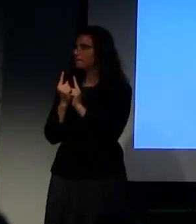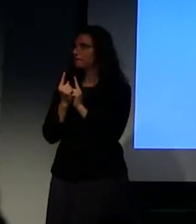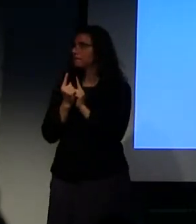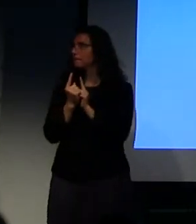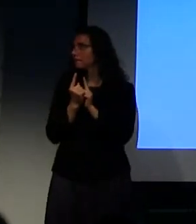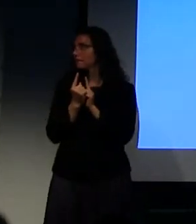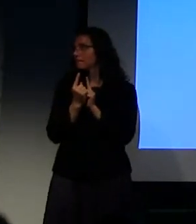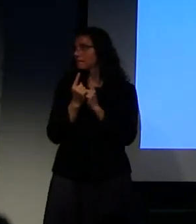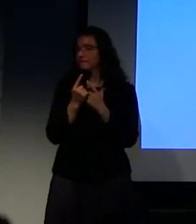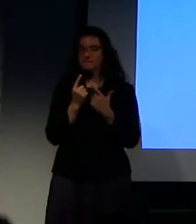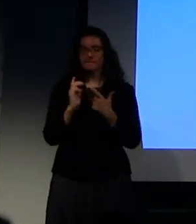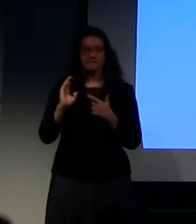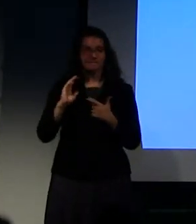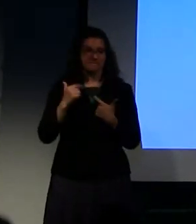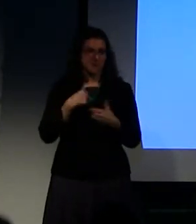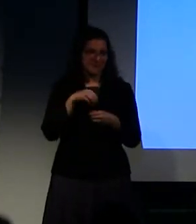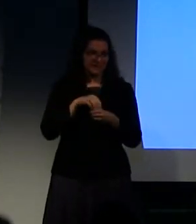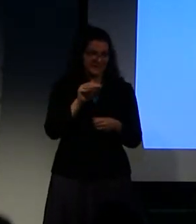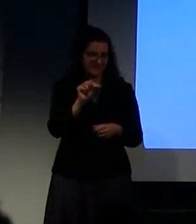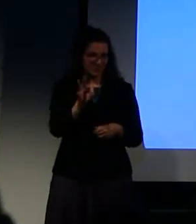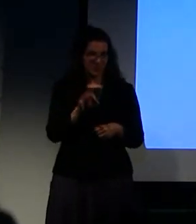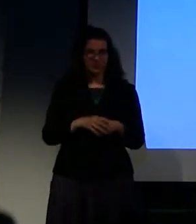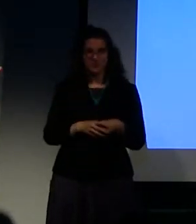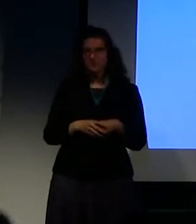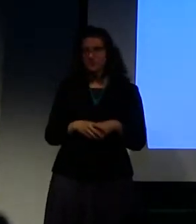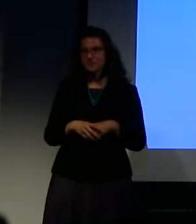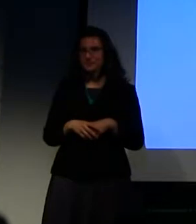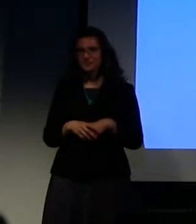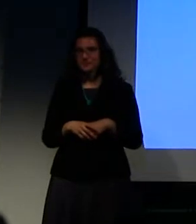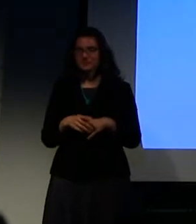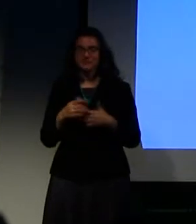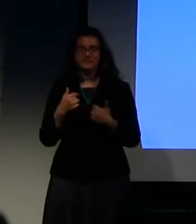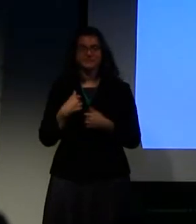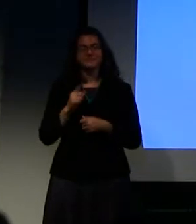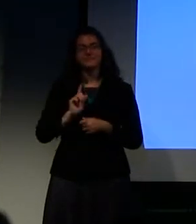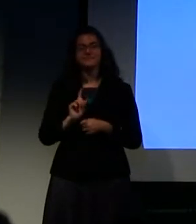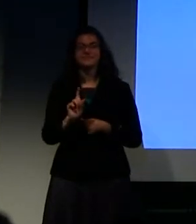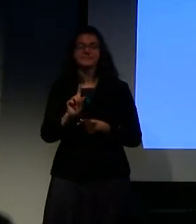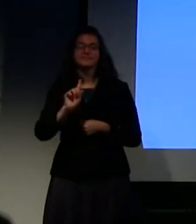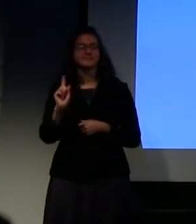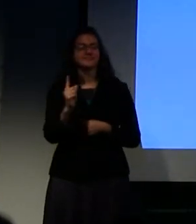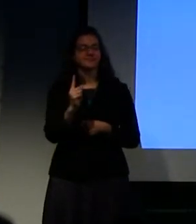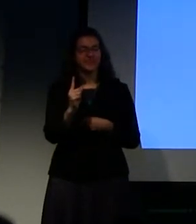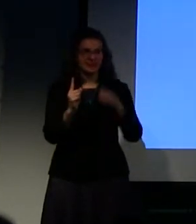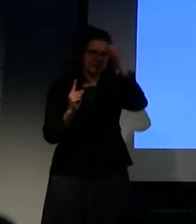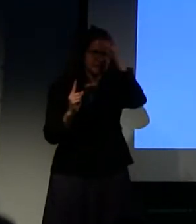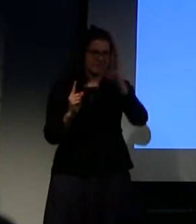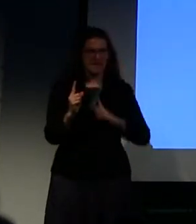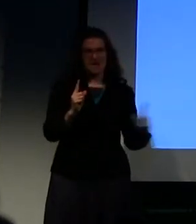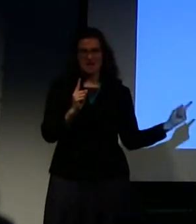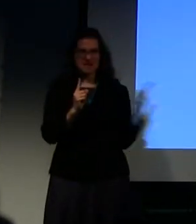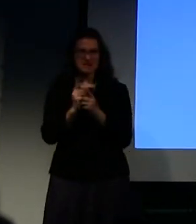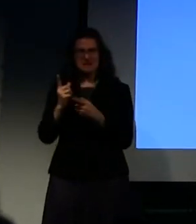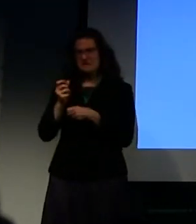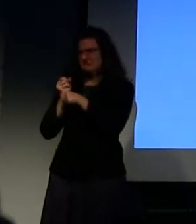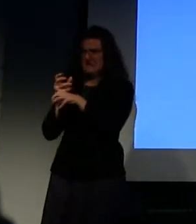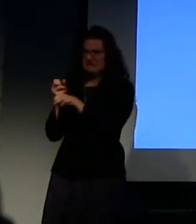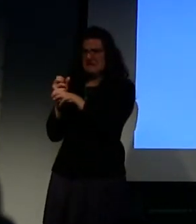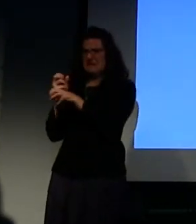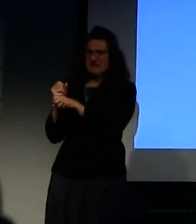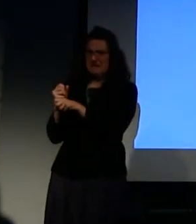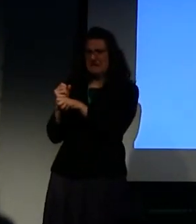I was in San Francisco, and I had this really, we can walk around a corner and this gentleman comes up and he's yelling at me about how my dad stole land from him